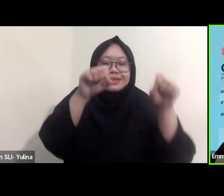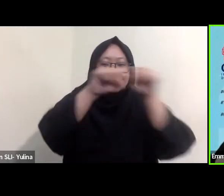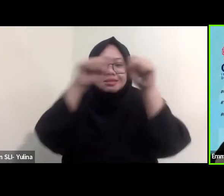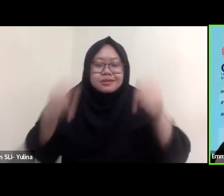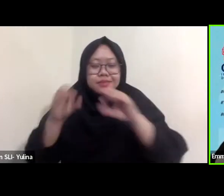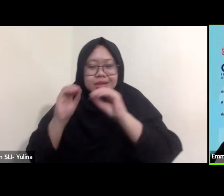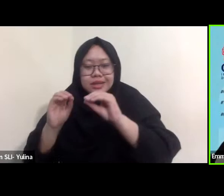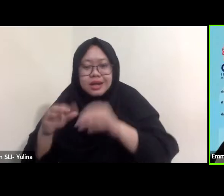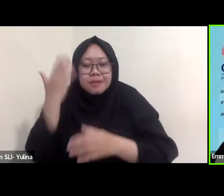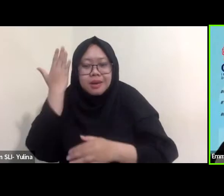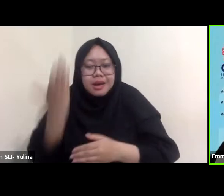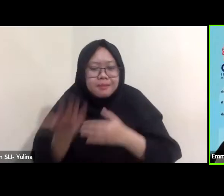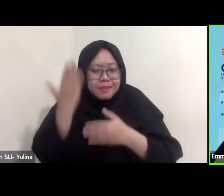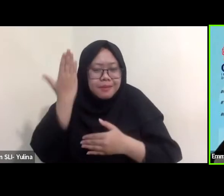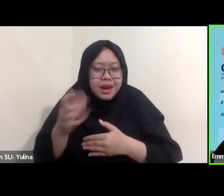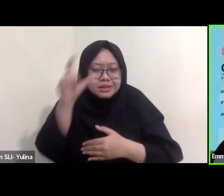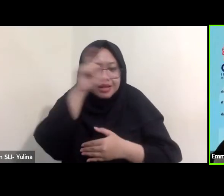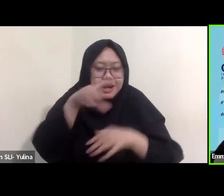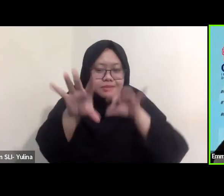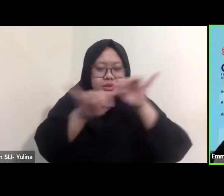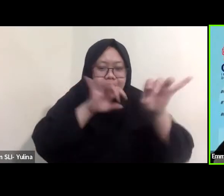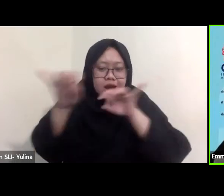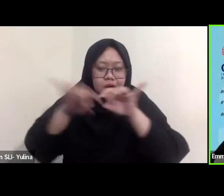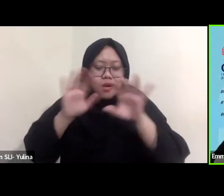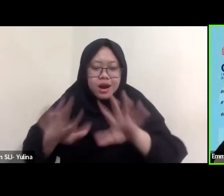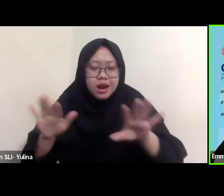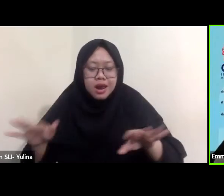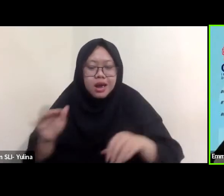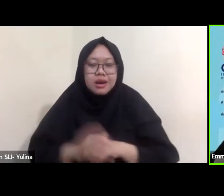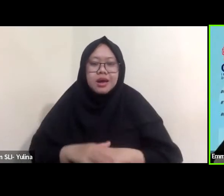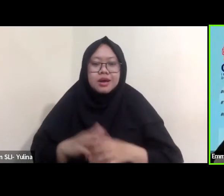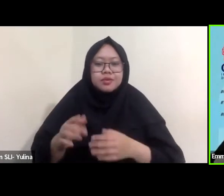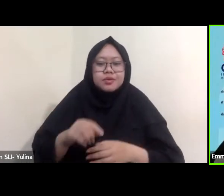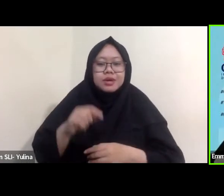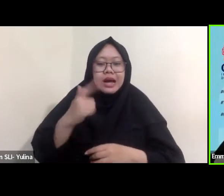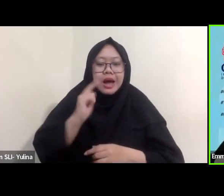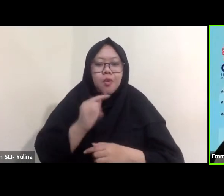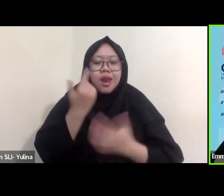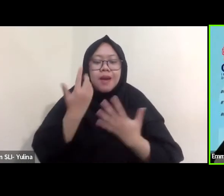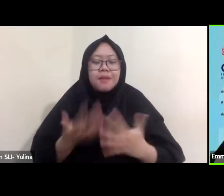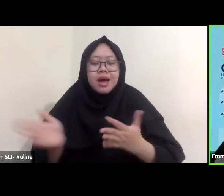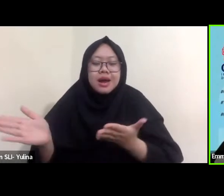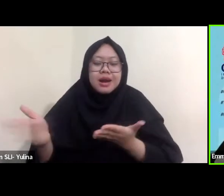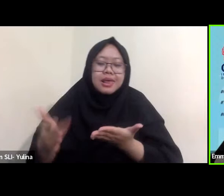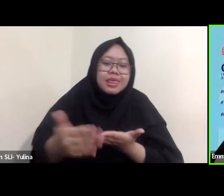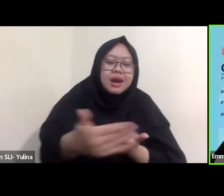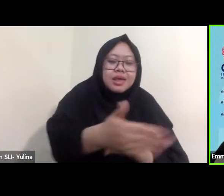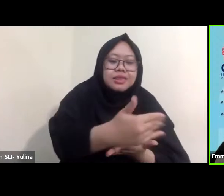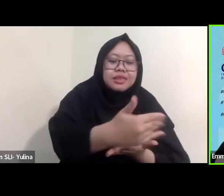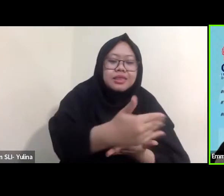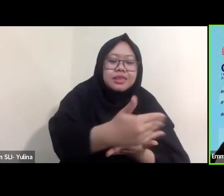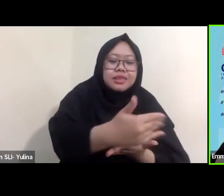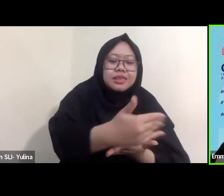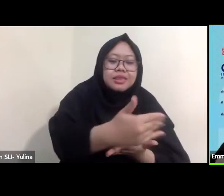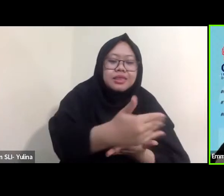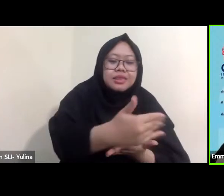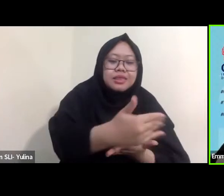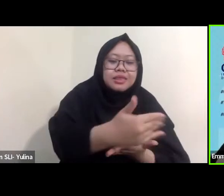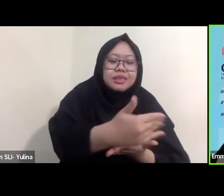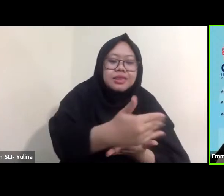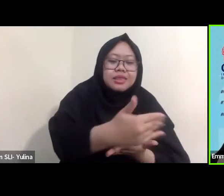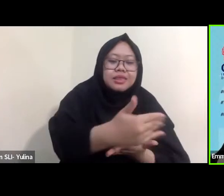the really good data. We still know that there are many children around the world who are invisible